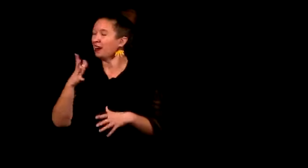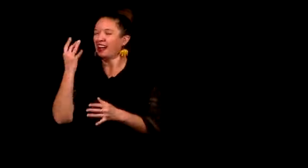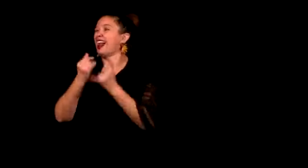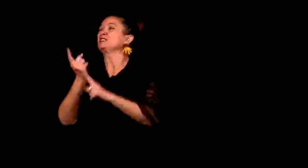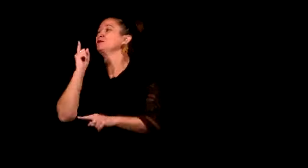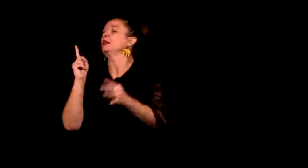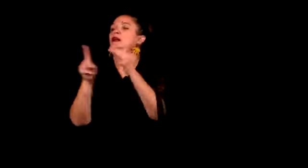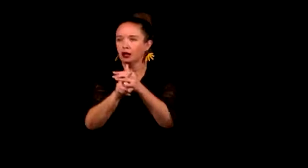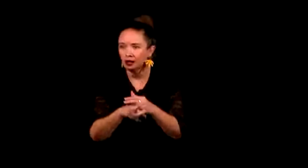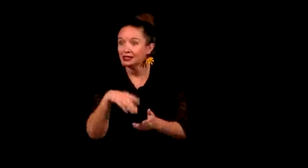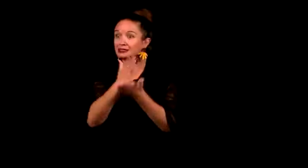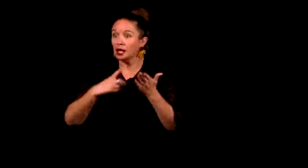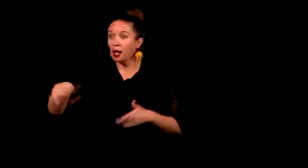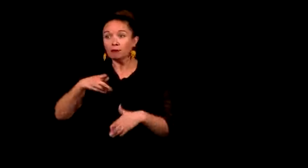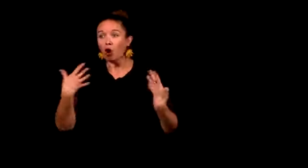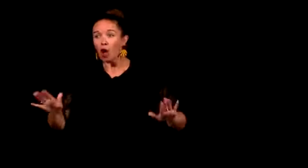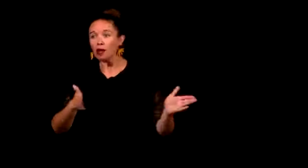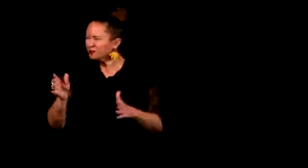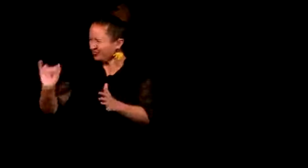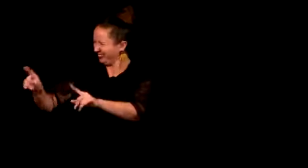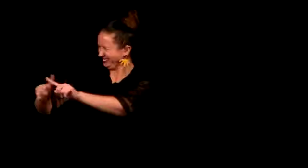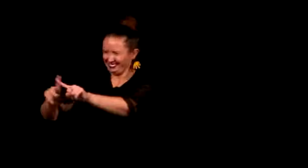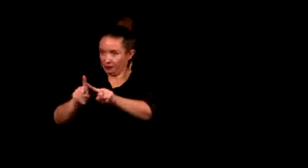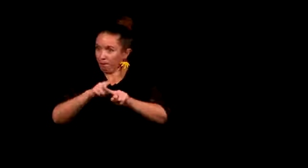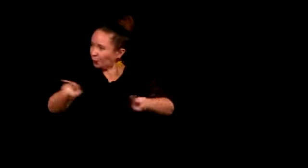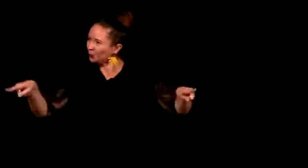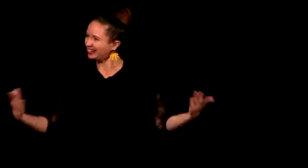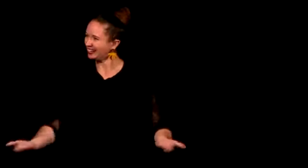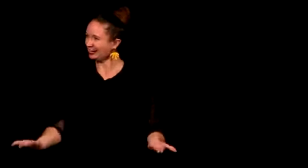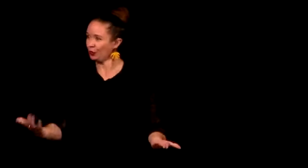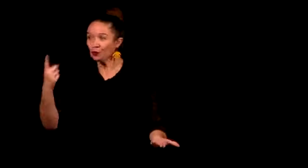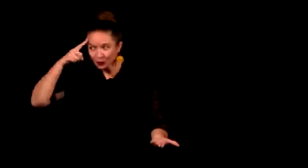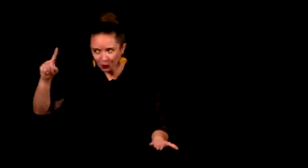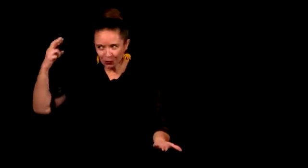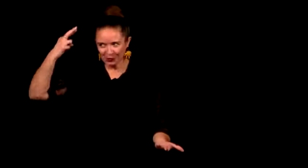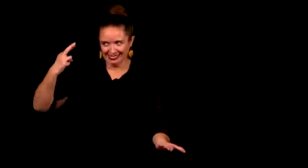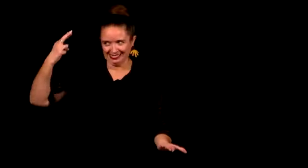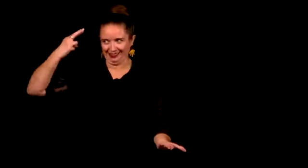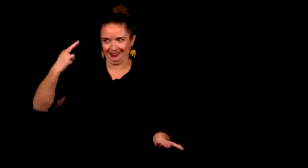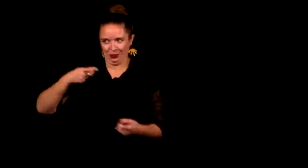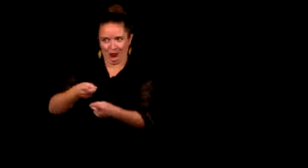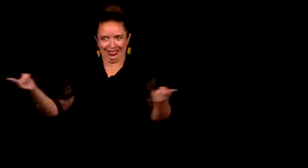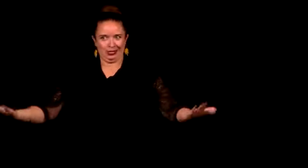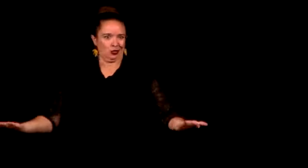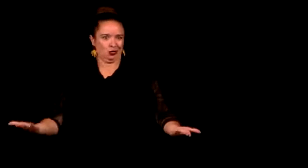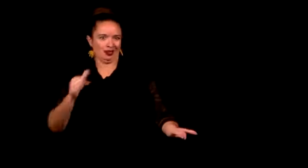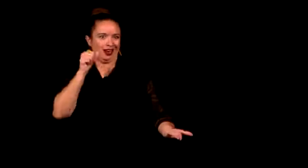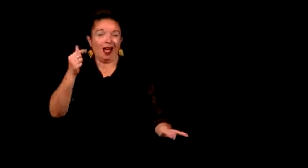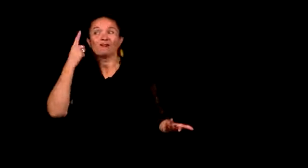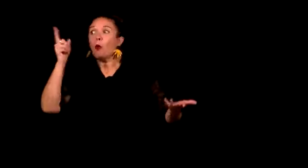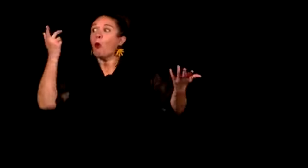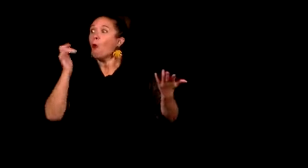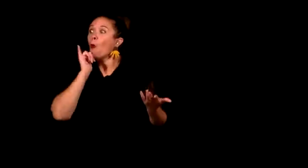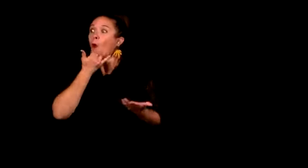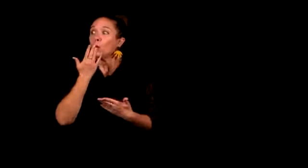come. Some of you showed up last minute. Everybody has a different reason for being here, but you are all